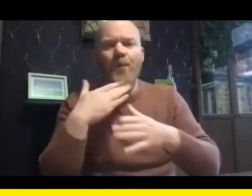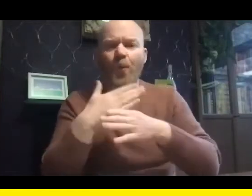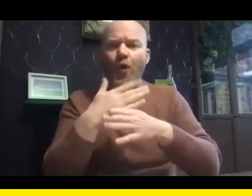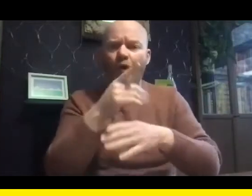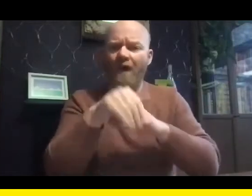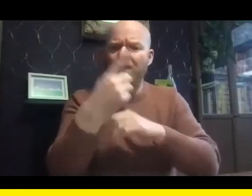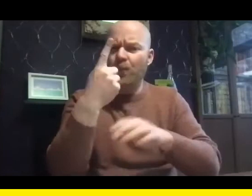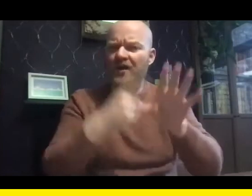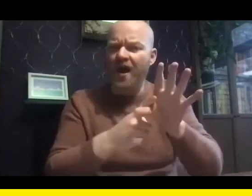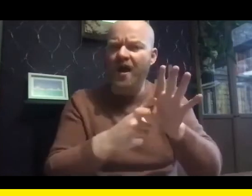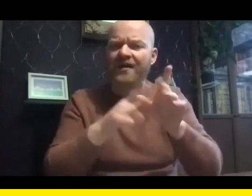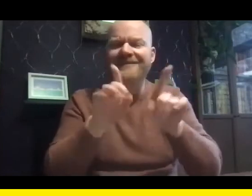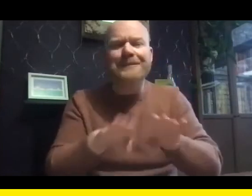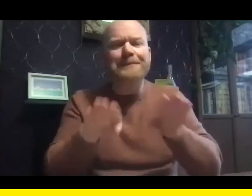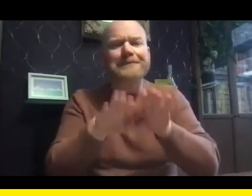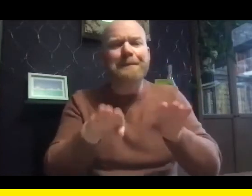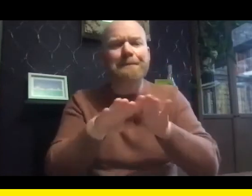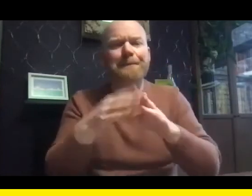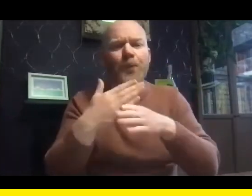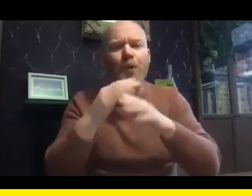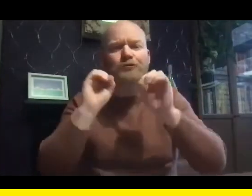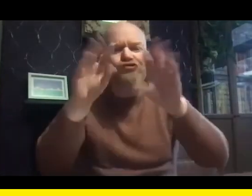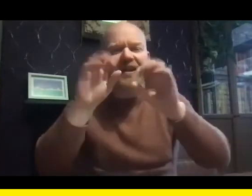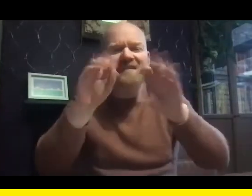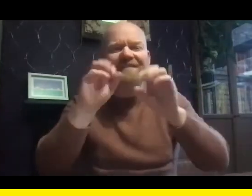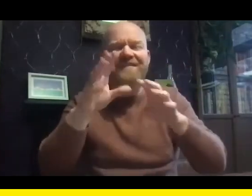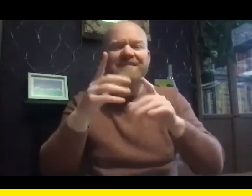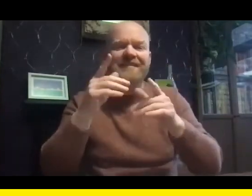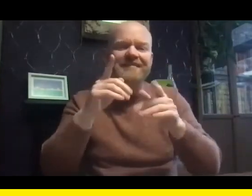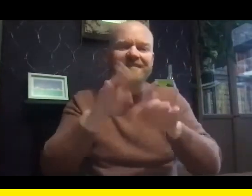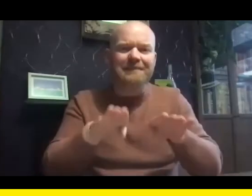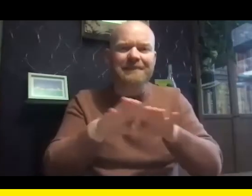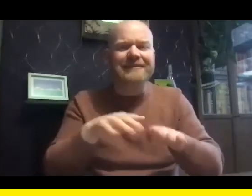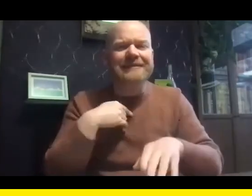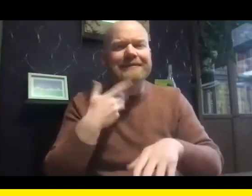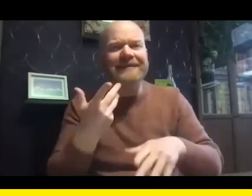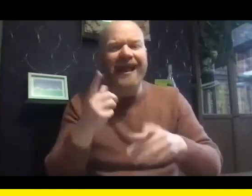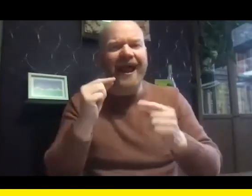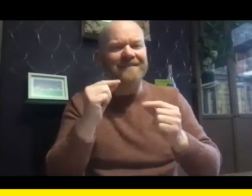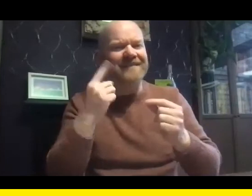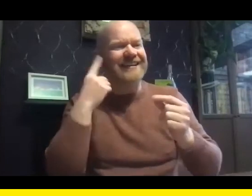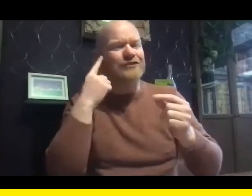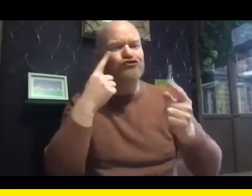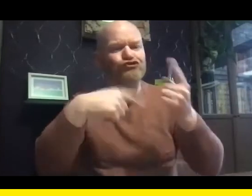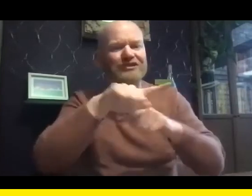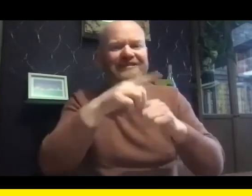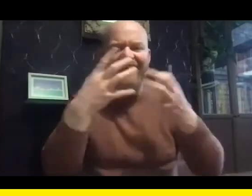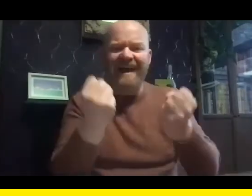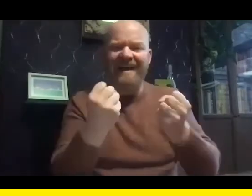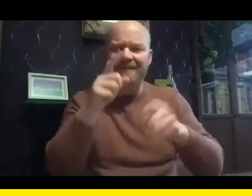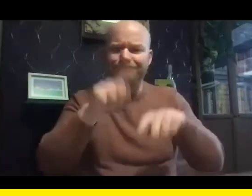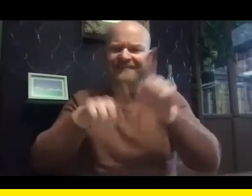but I still felt that, you know, I worked at Marks and Spencer's over a year. I was putting things on shelves, and I thought it's a